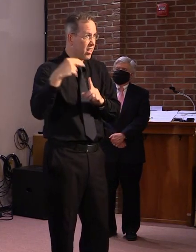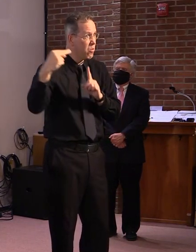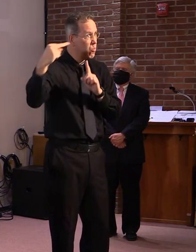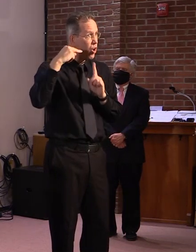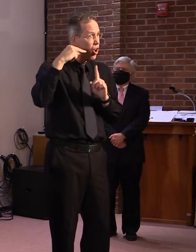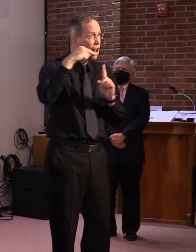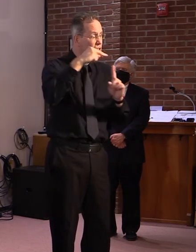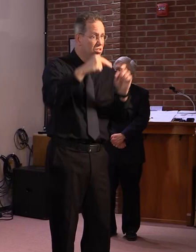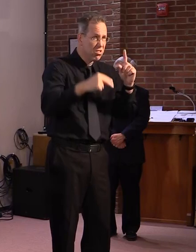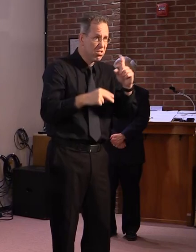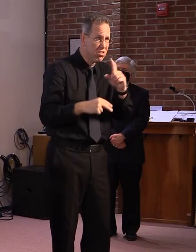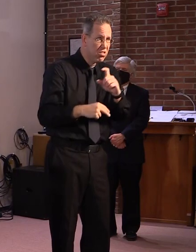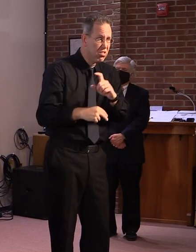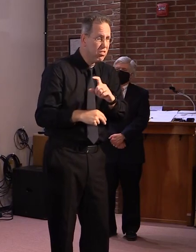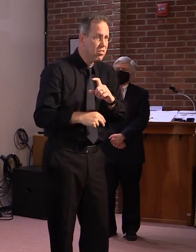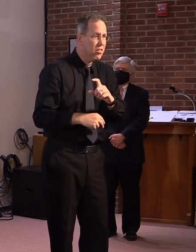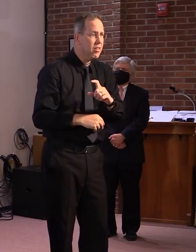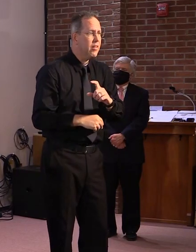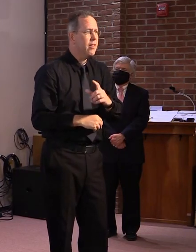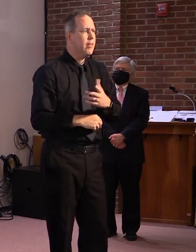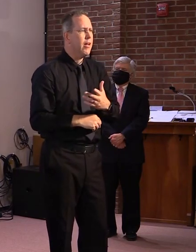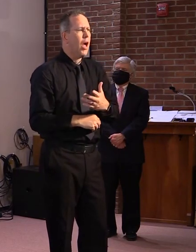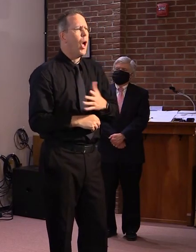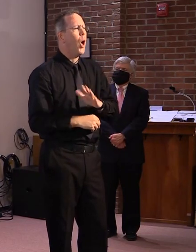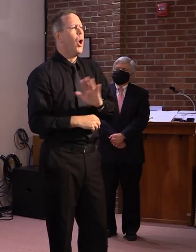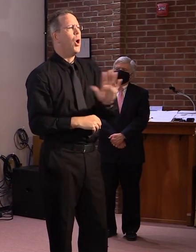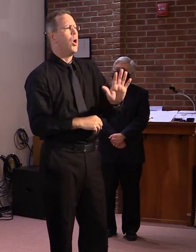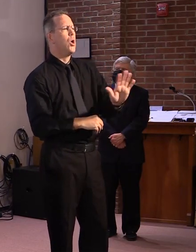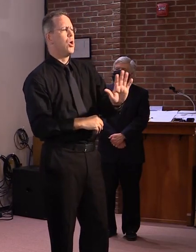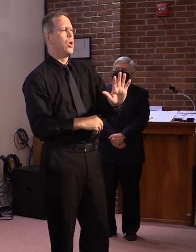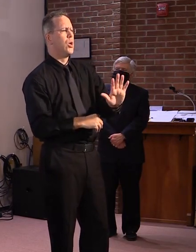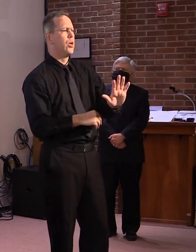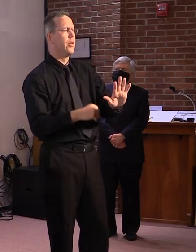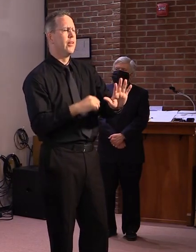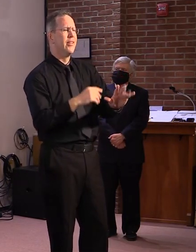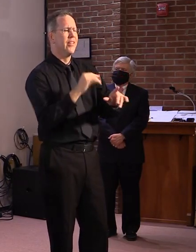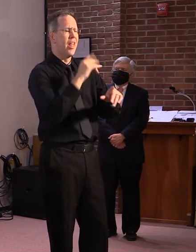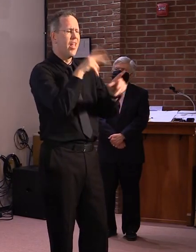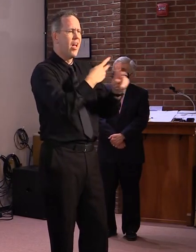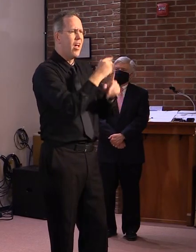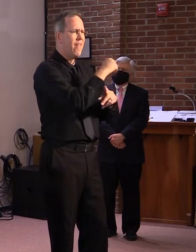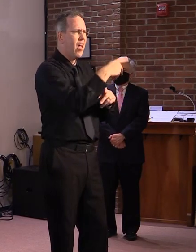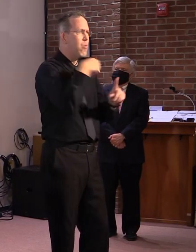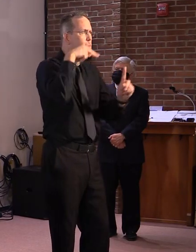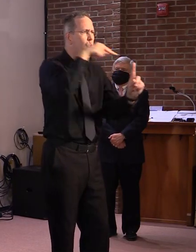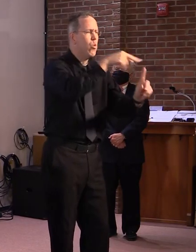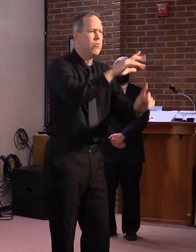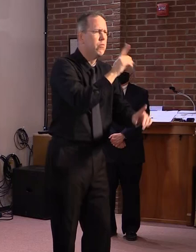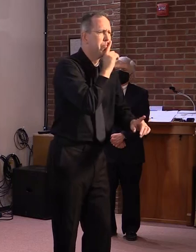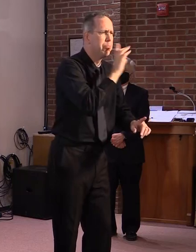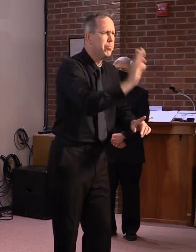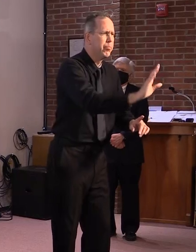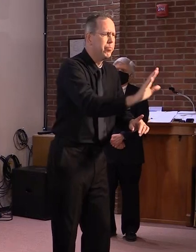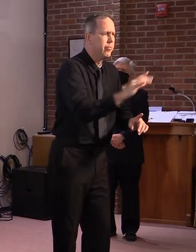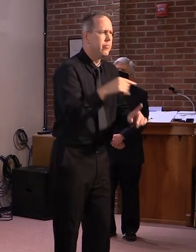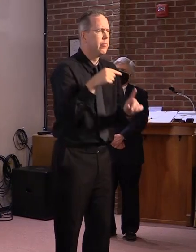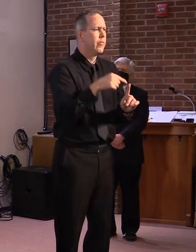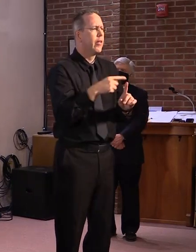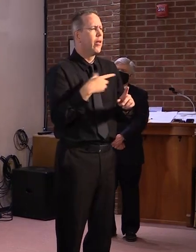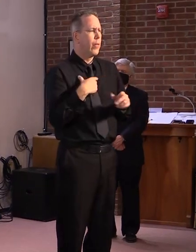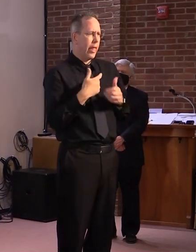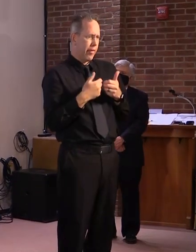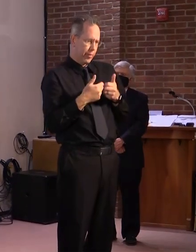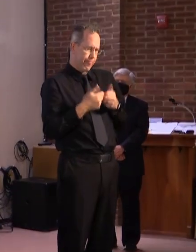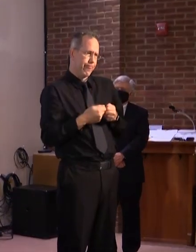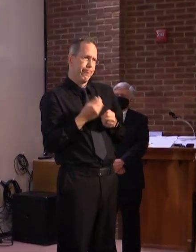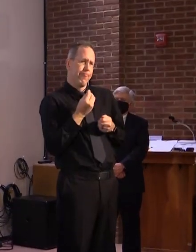I don't know if it was Google or one of the other ones, but that's a different type of app. I'll let Dr. Levine answer so you can get an idea of what Sarah Alert